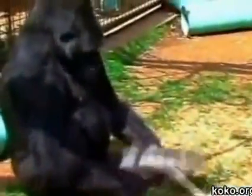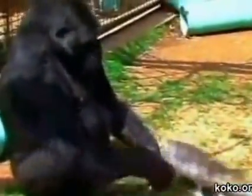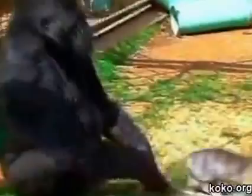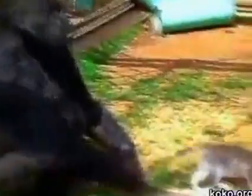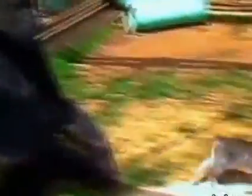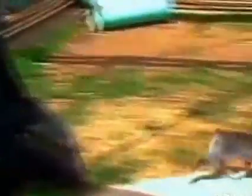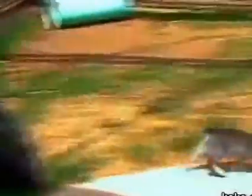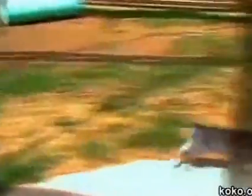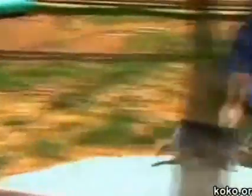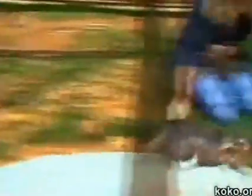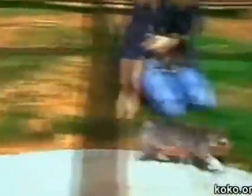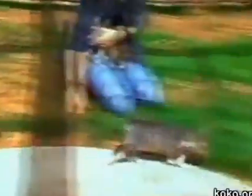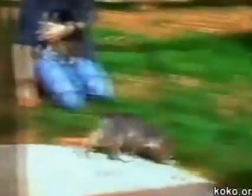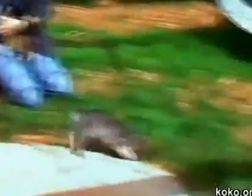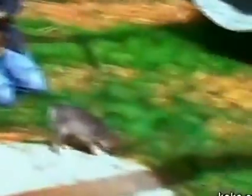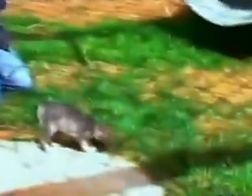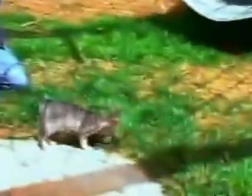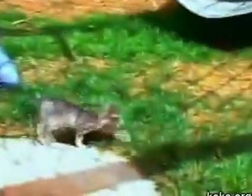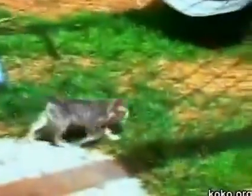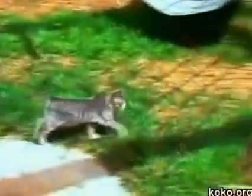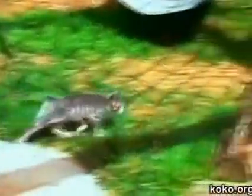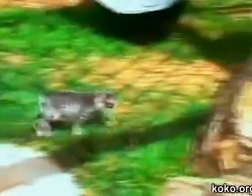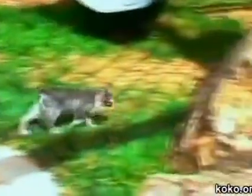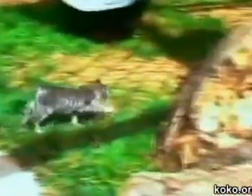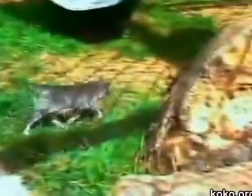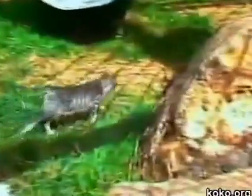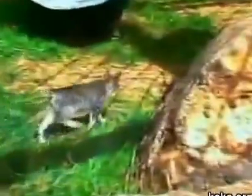One evening, All Ball was tragically killed on a nearby logging road.